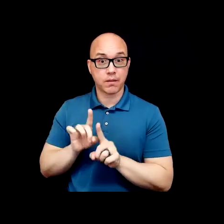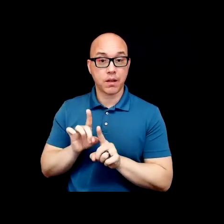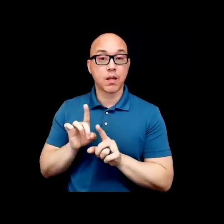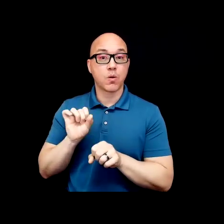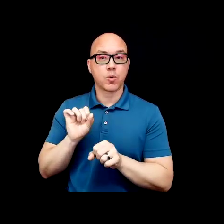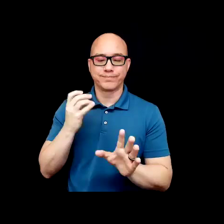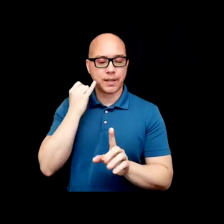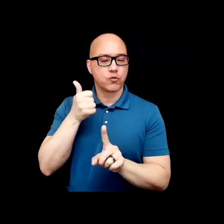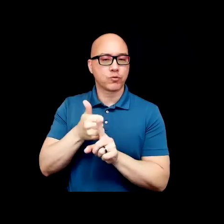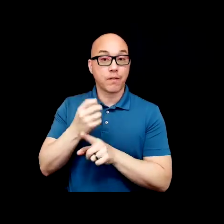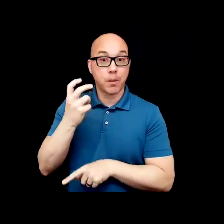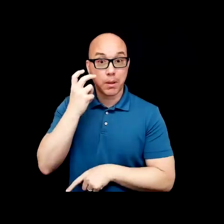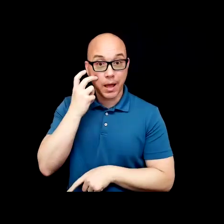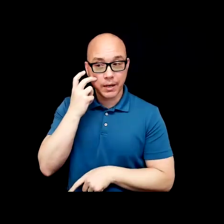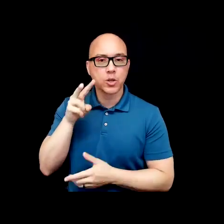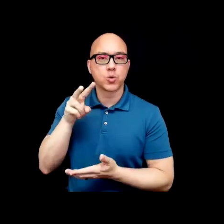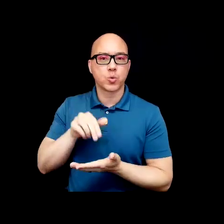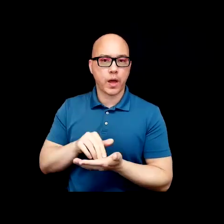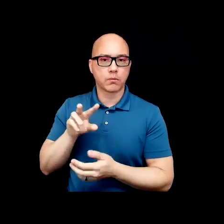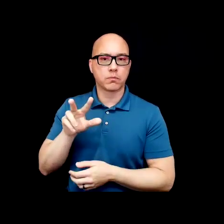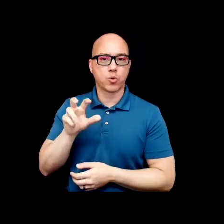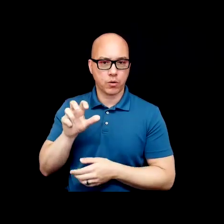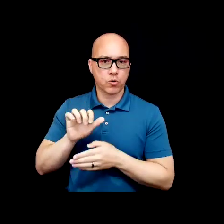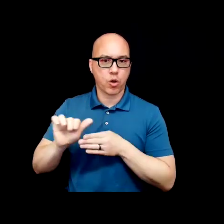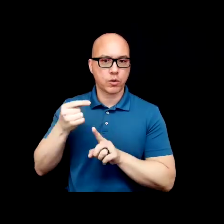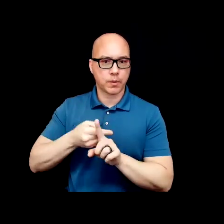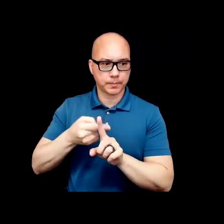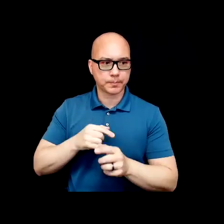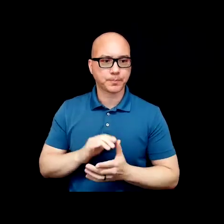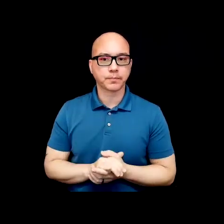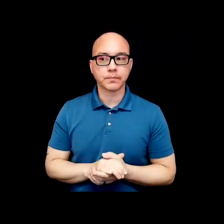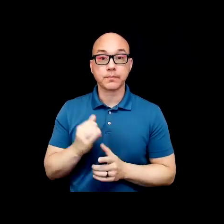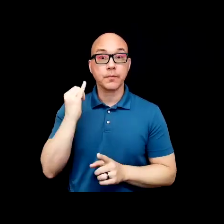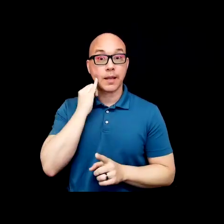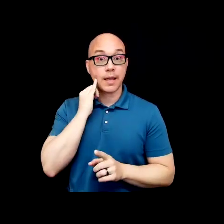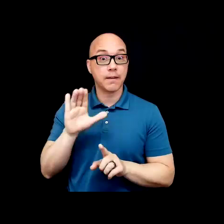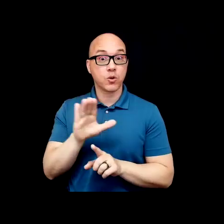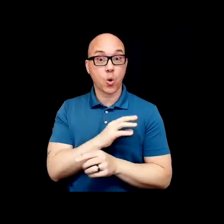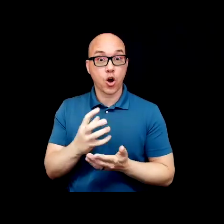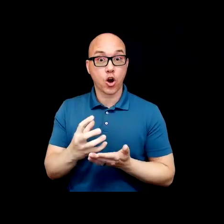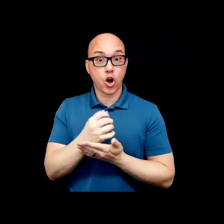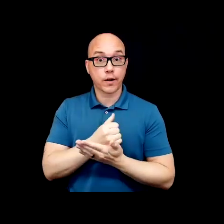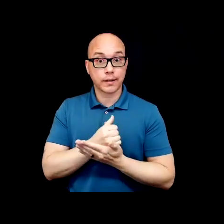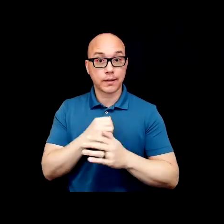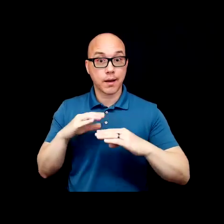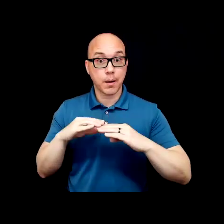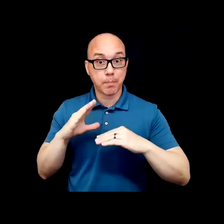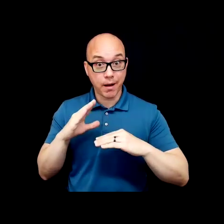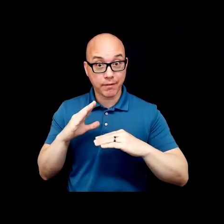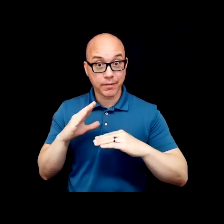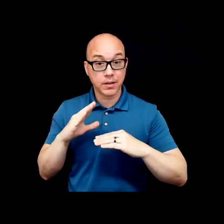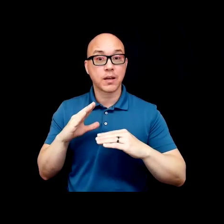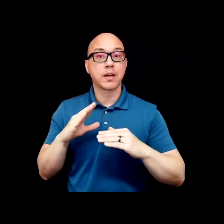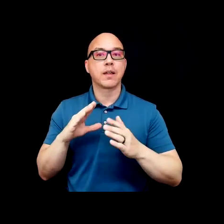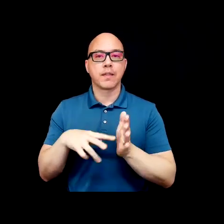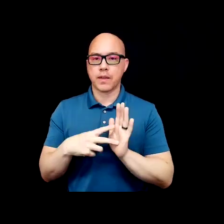blind. Now, if a person's countable earnings are above that guideline, they would not be due the SSDI. And then if a person's